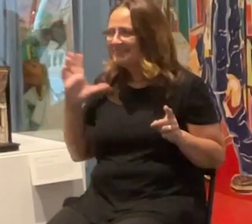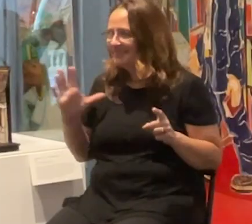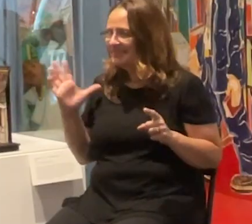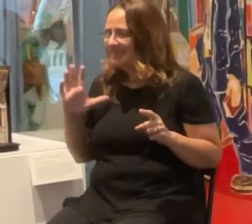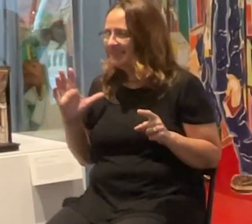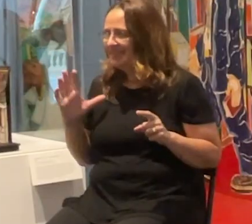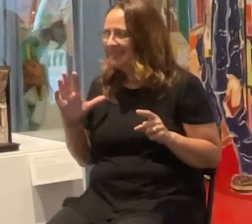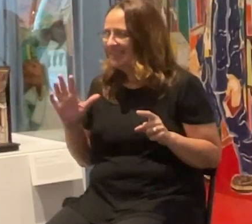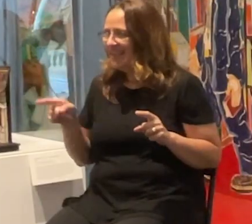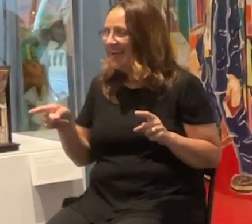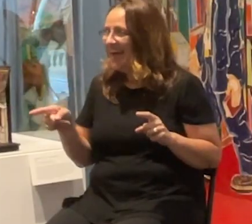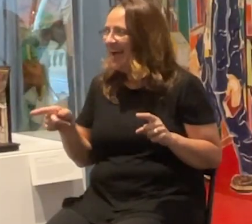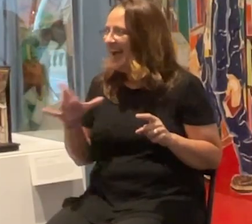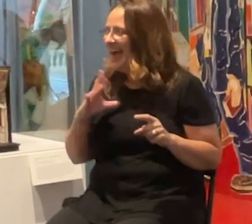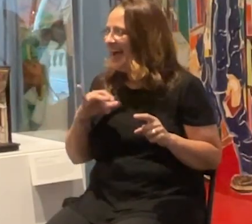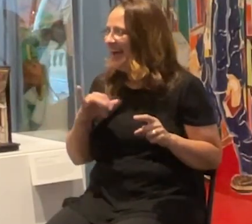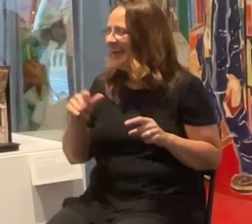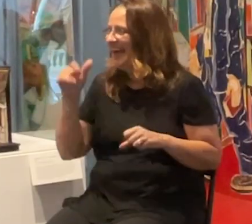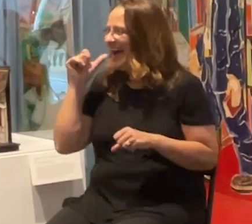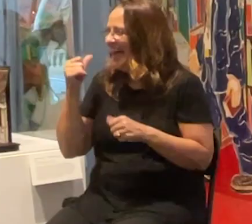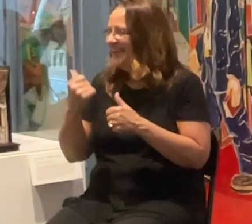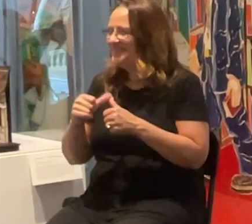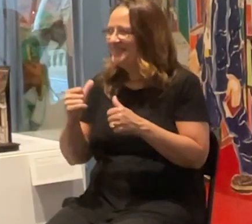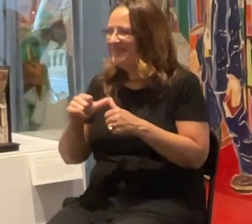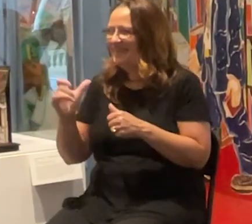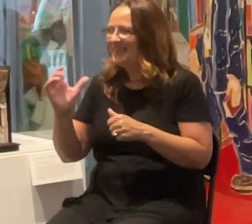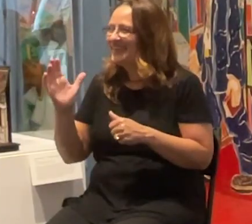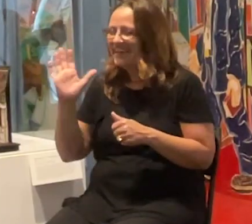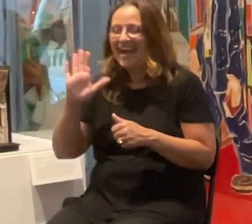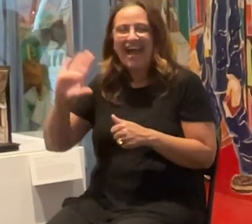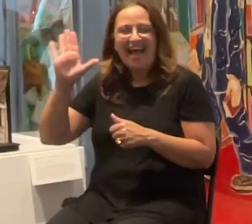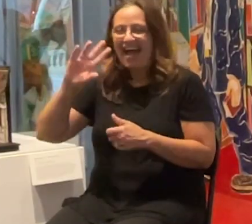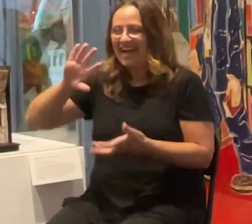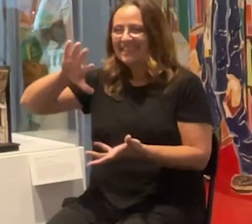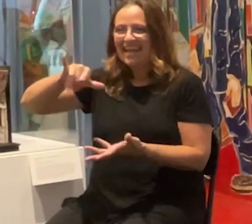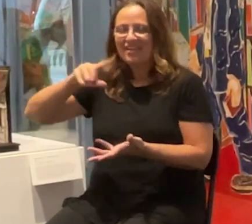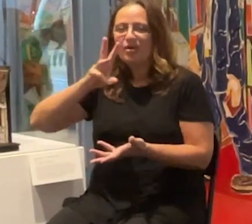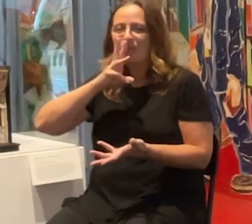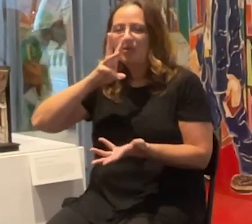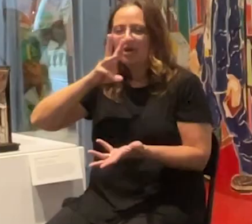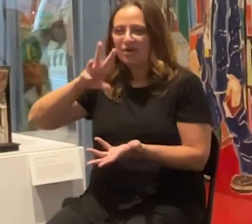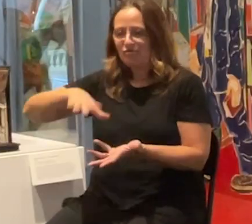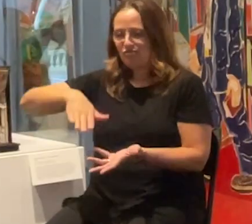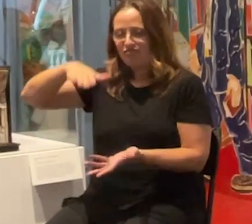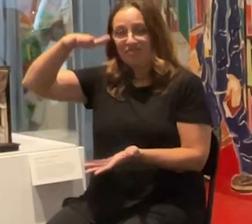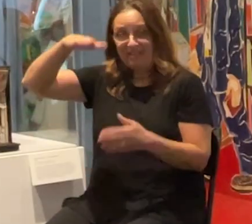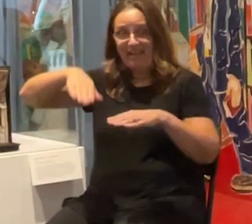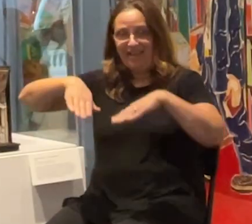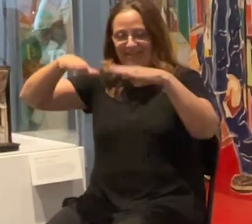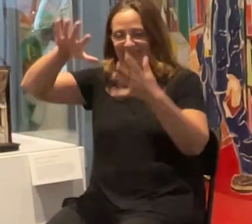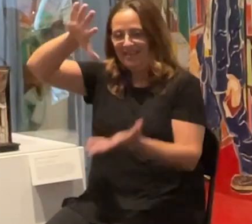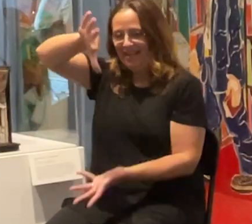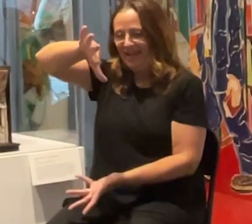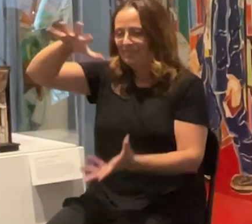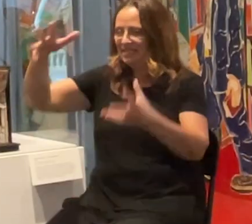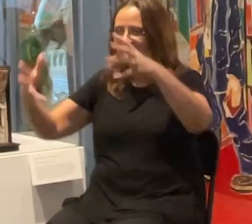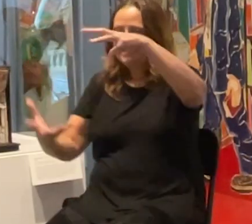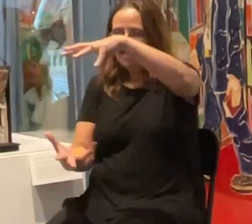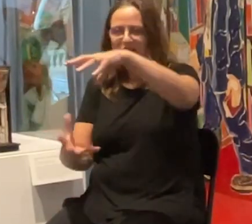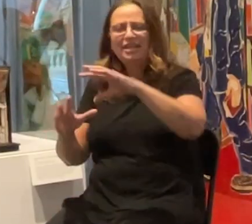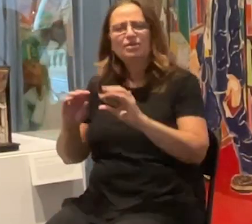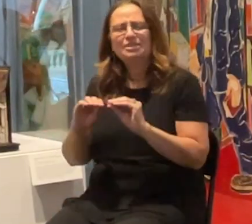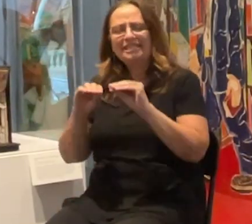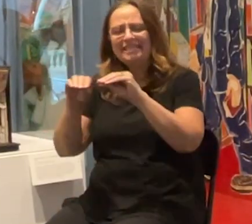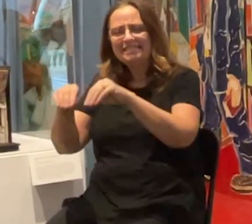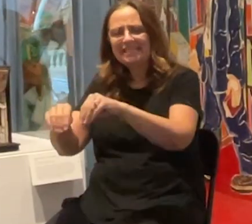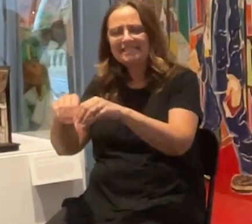were talking about that upside down flooded room or whatever it was that became that installation you did in India.